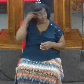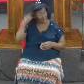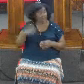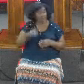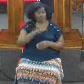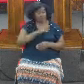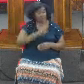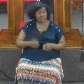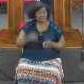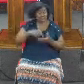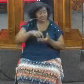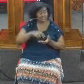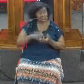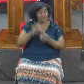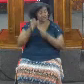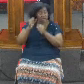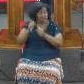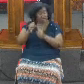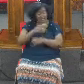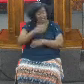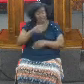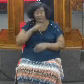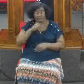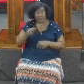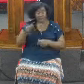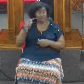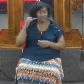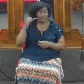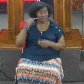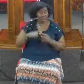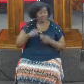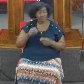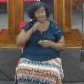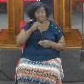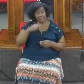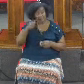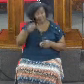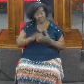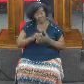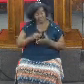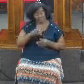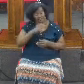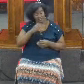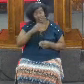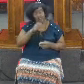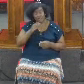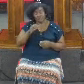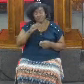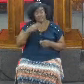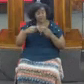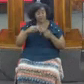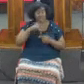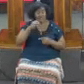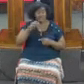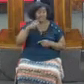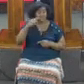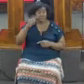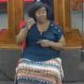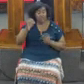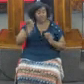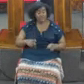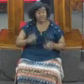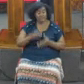stood bold and they refused to deny Christ. You say, I've never told anybody that I'm not a Christian. That's the problem. You've never told anybody that you